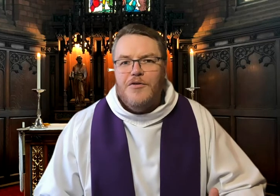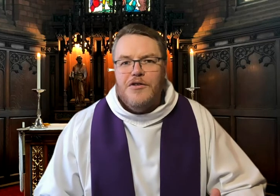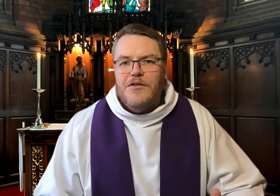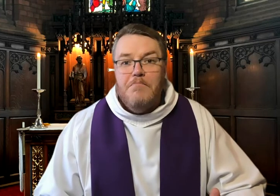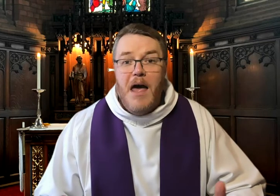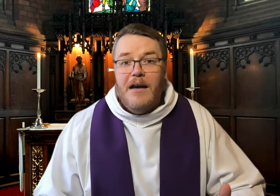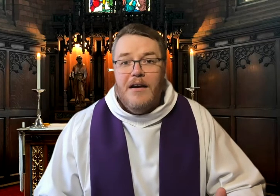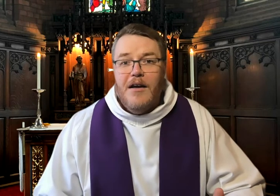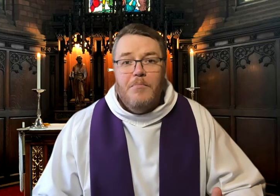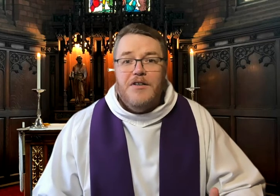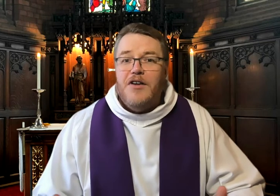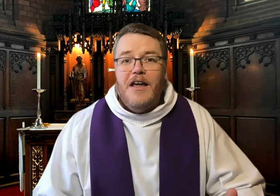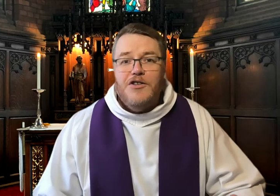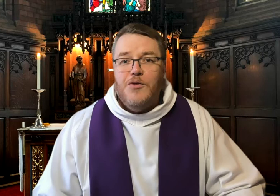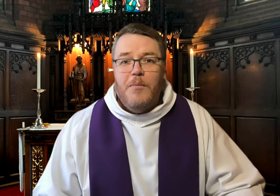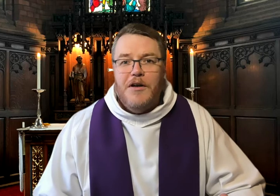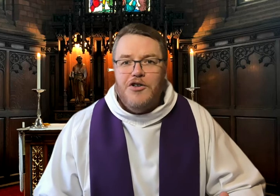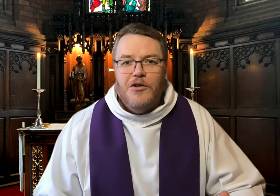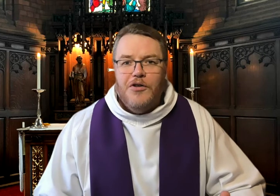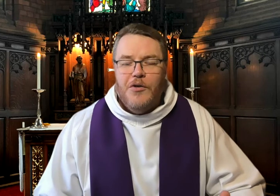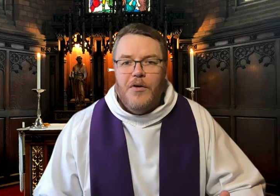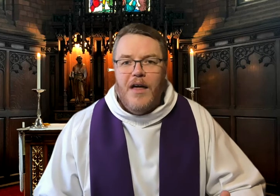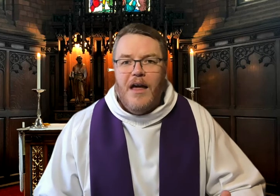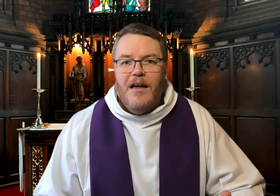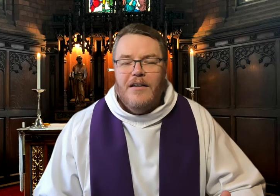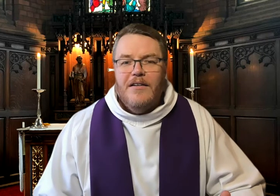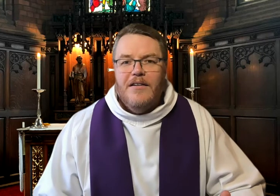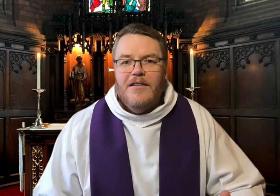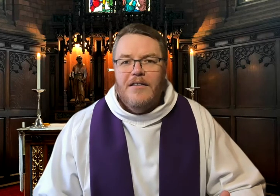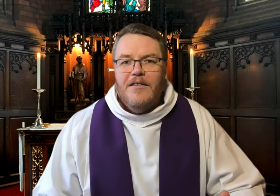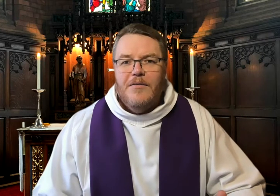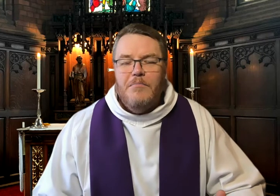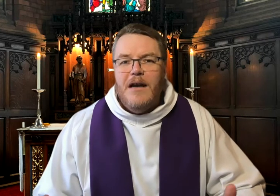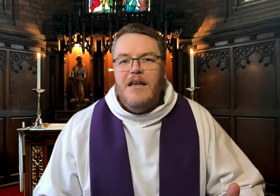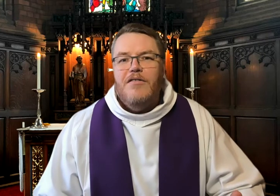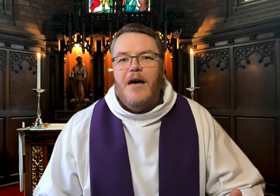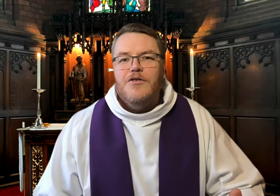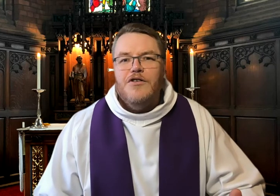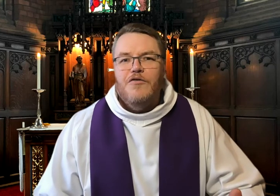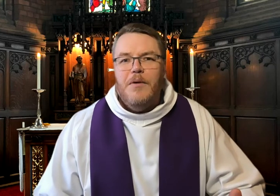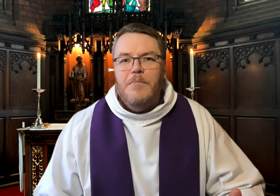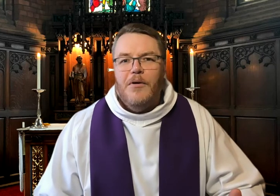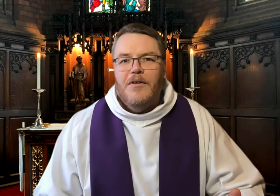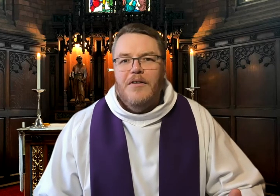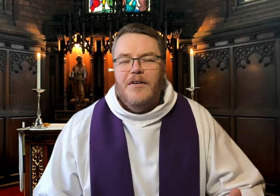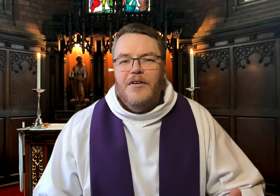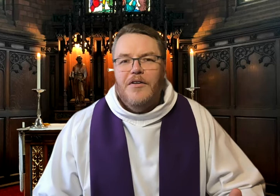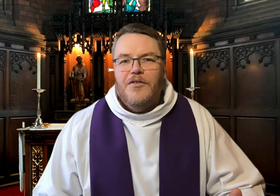5,000 men besides the women and children that were there. Many thousands of people, through